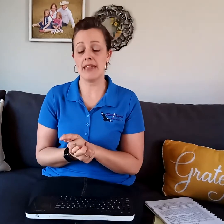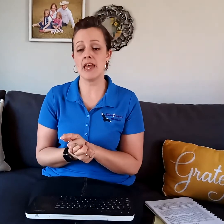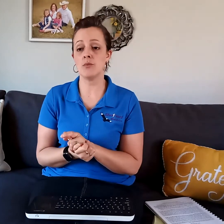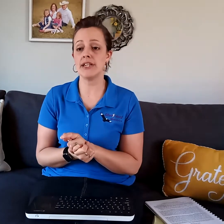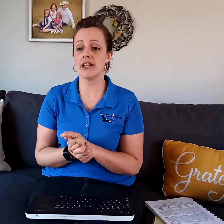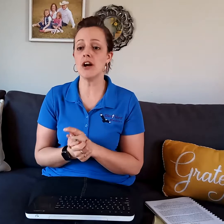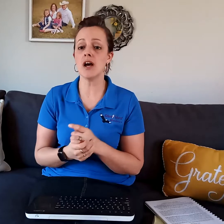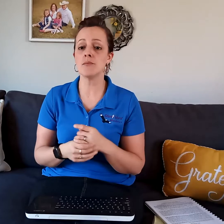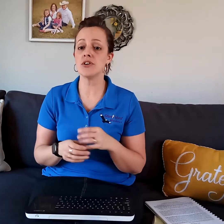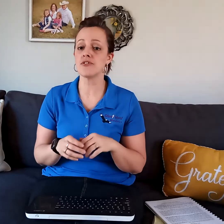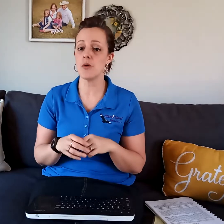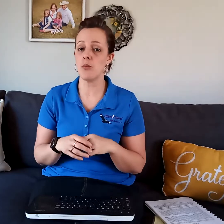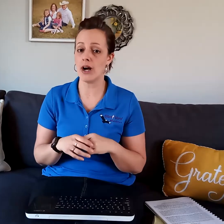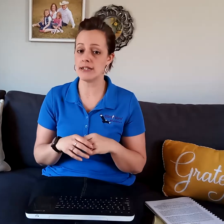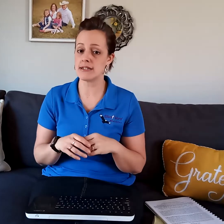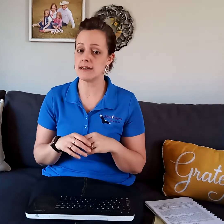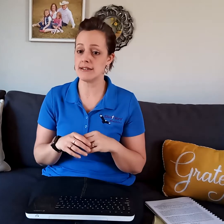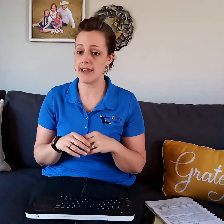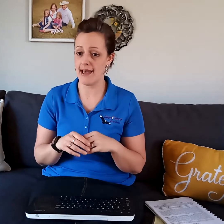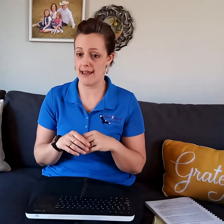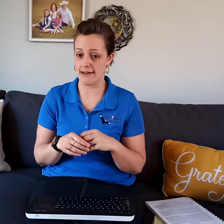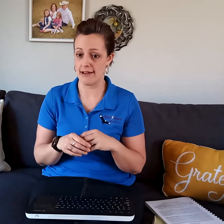then we did our numbers from 1 to 10.